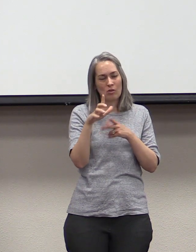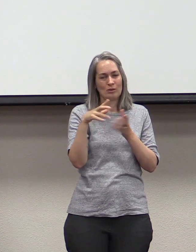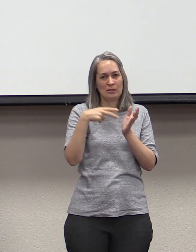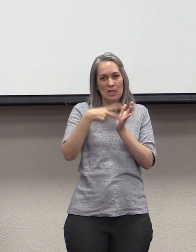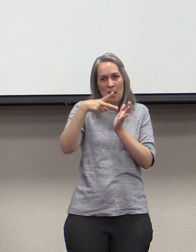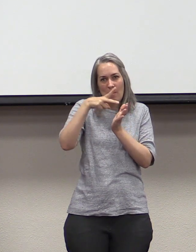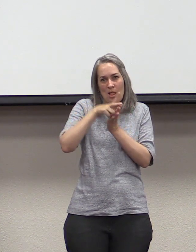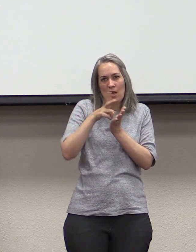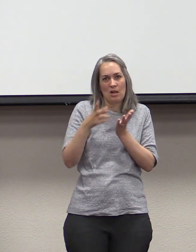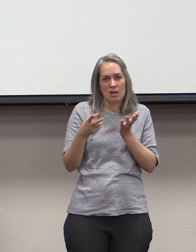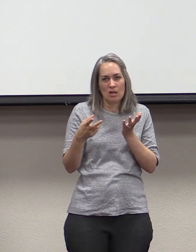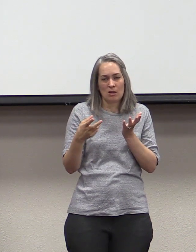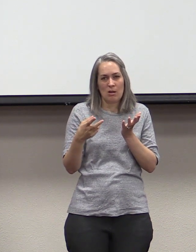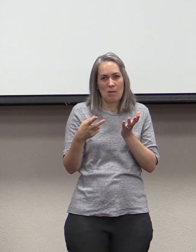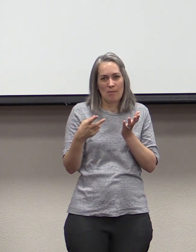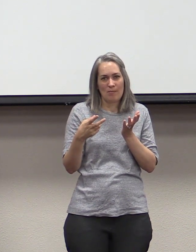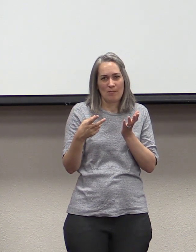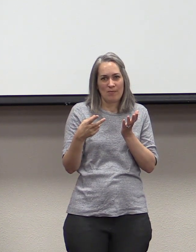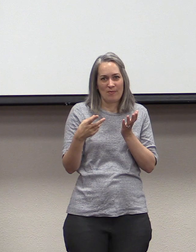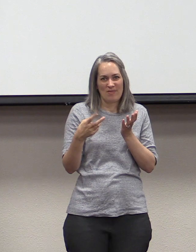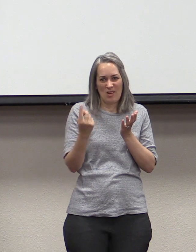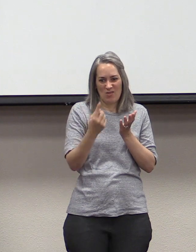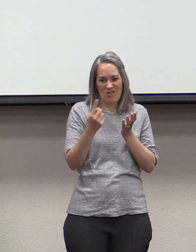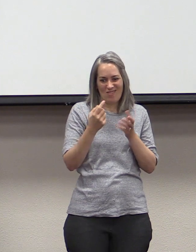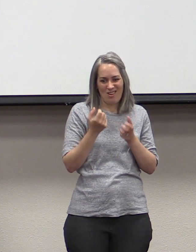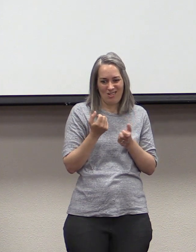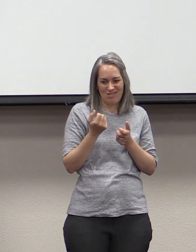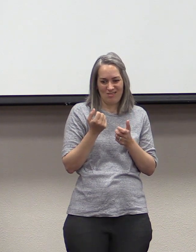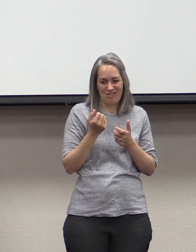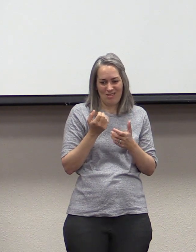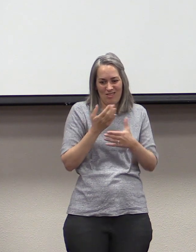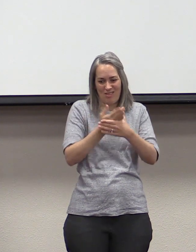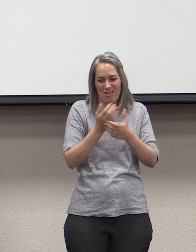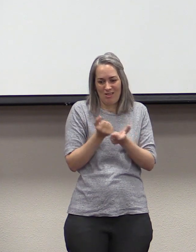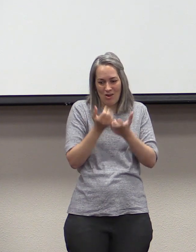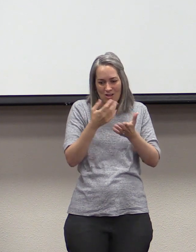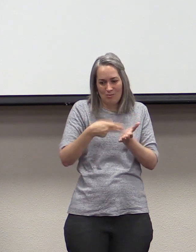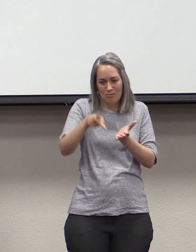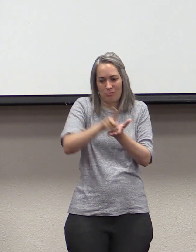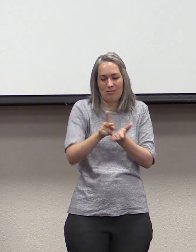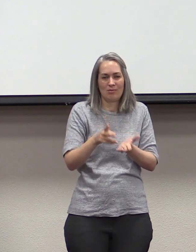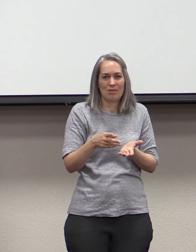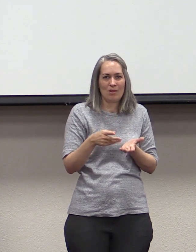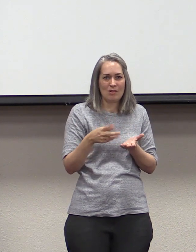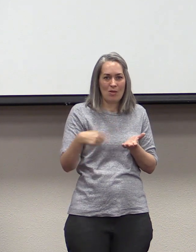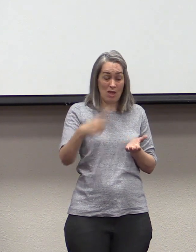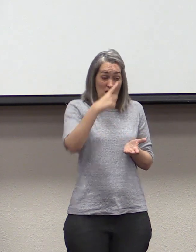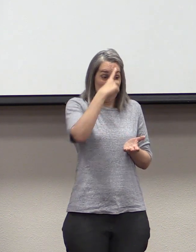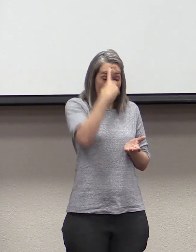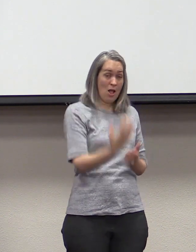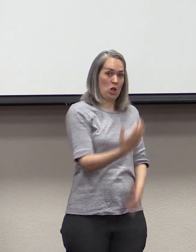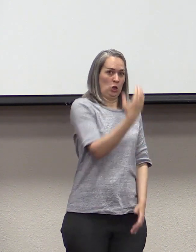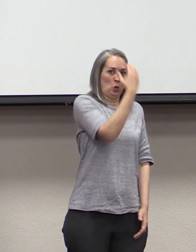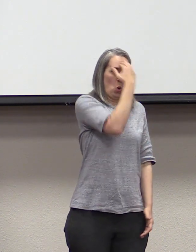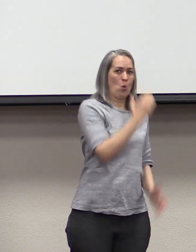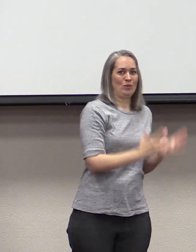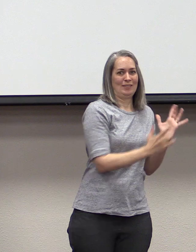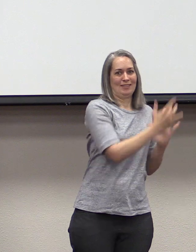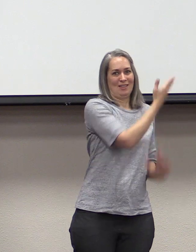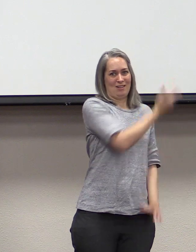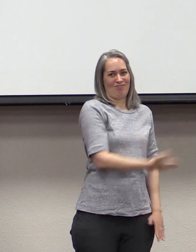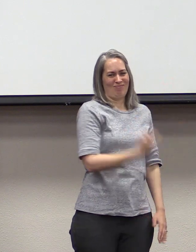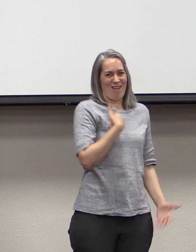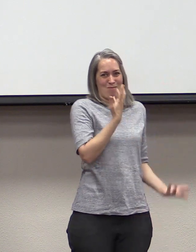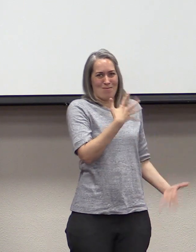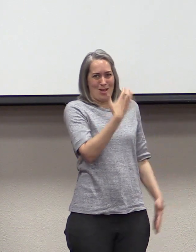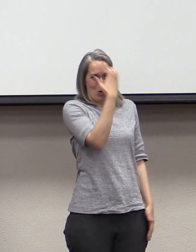allowed what they knew or thought they knew about Jesus to get in the